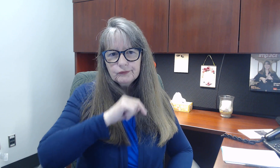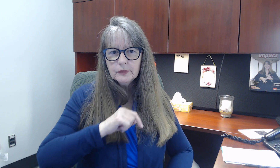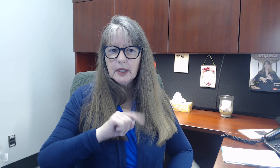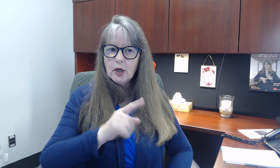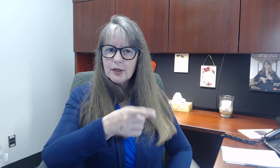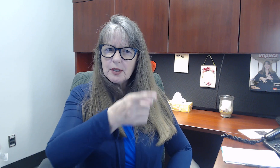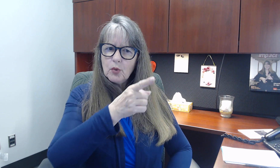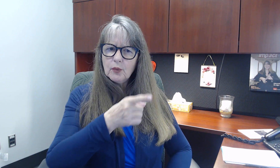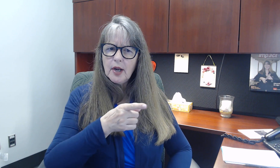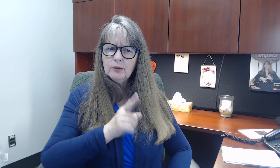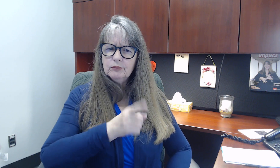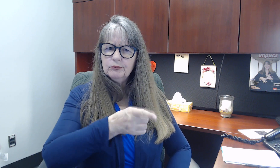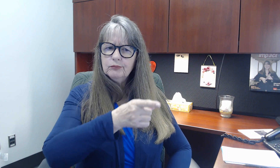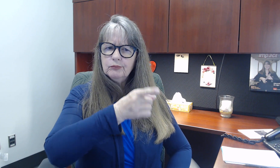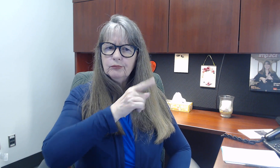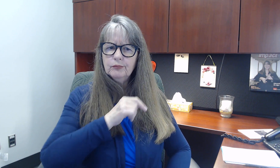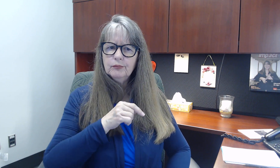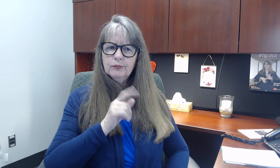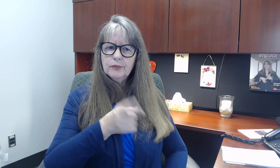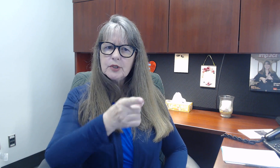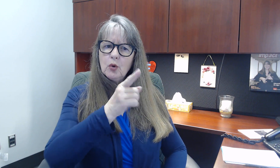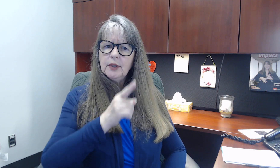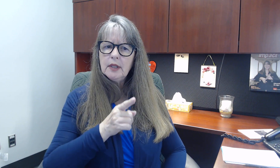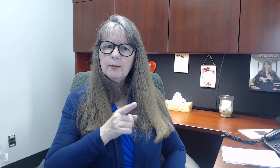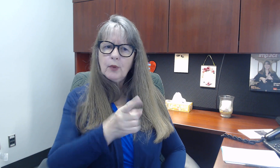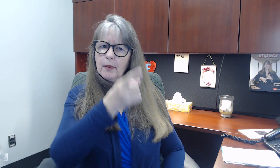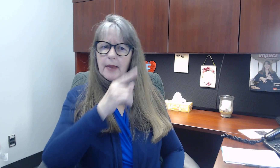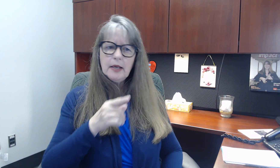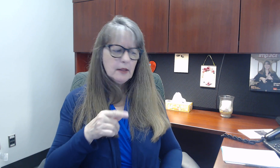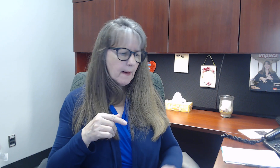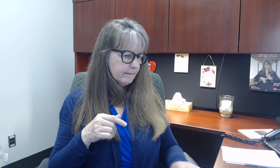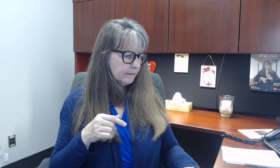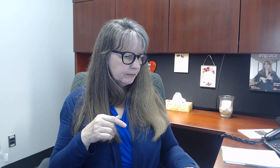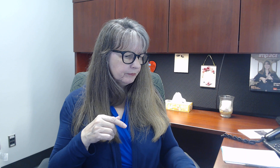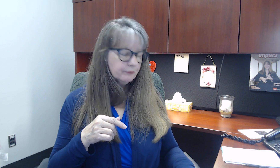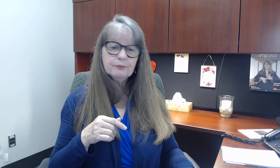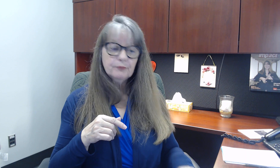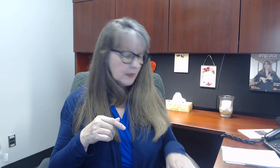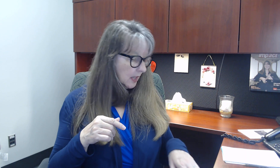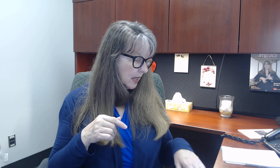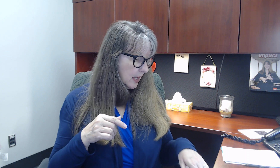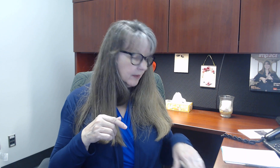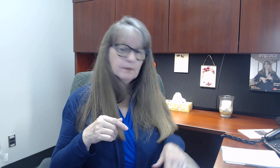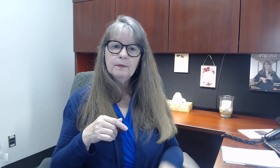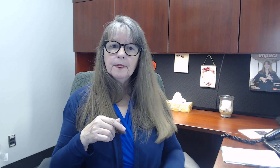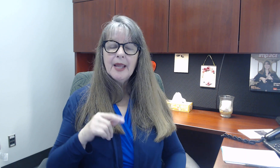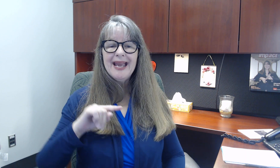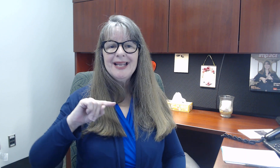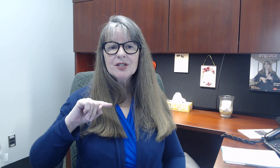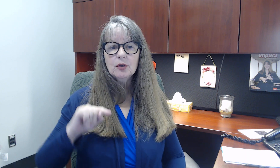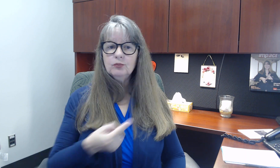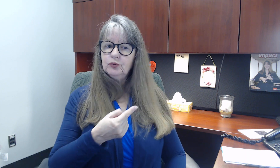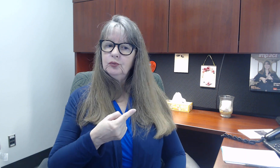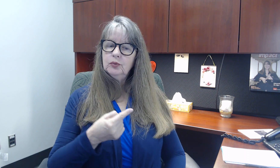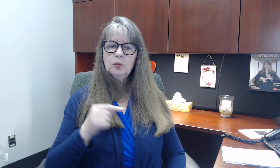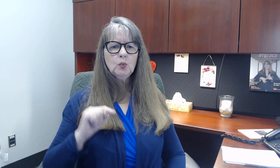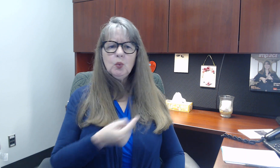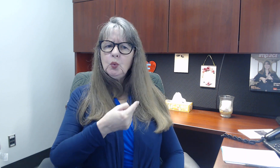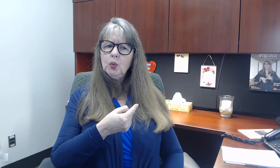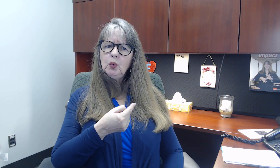Getting on to someone, right? Scolding them, reprimanding them. An insult. Ooh, it was